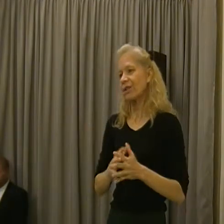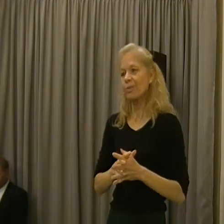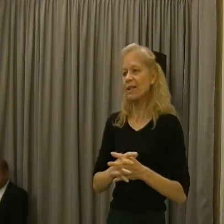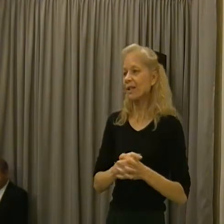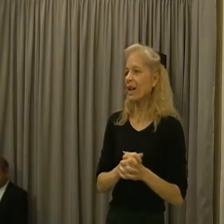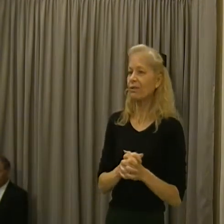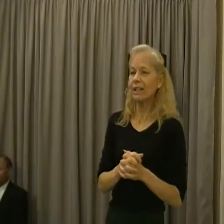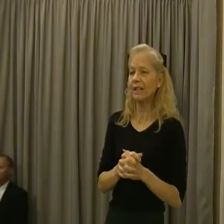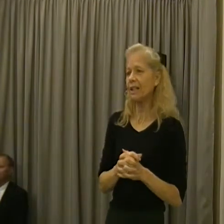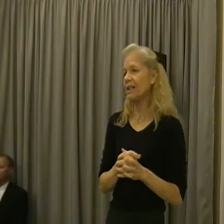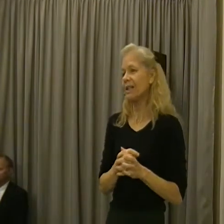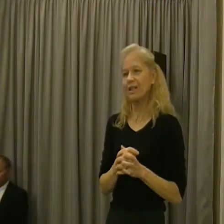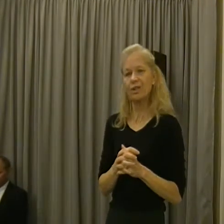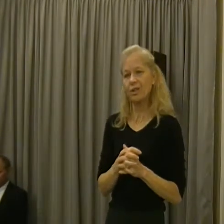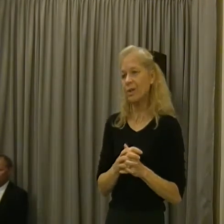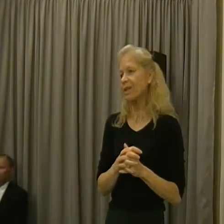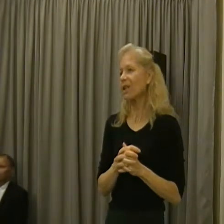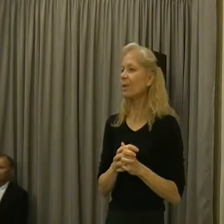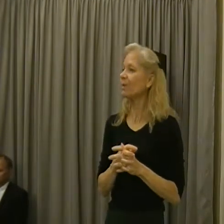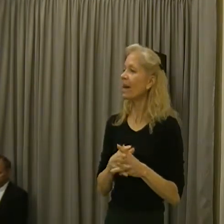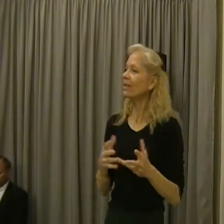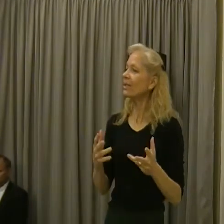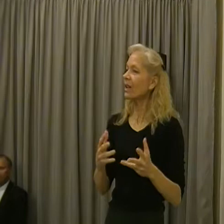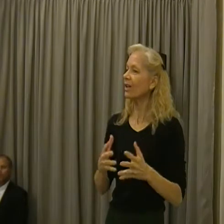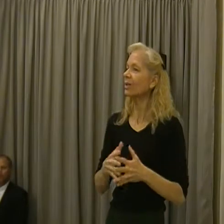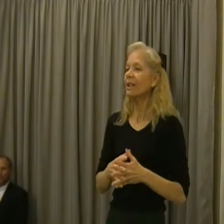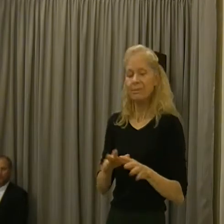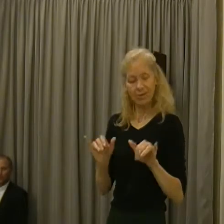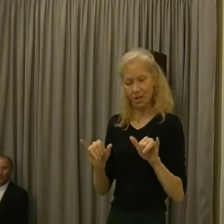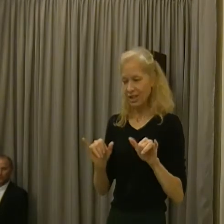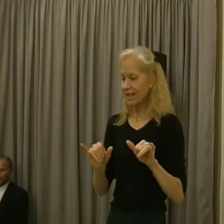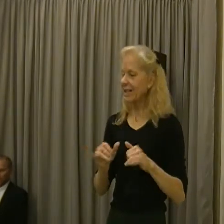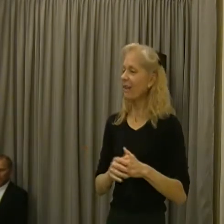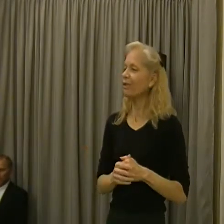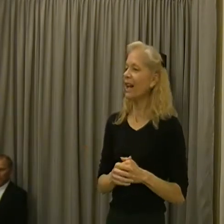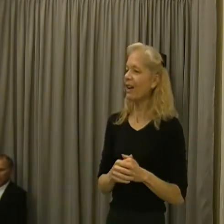insurance wasn't covering things and it just wasn't going well. So I'm just going to stay for now.